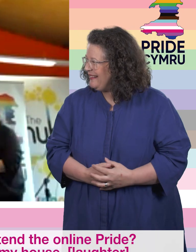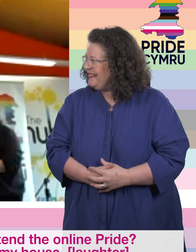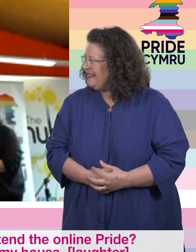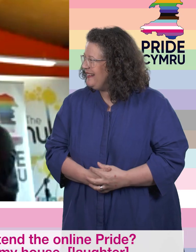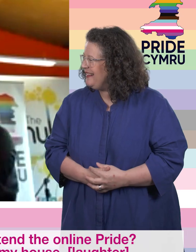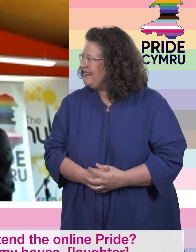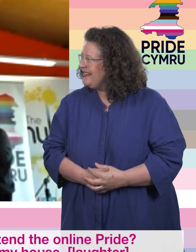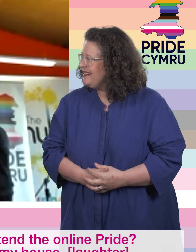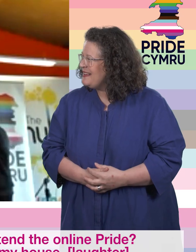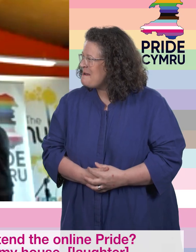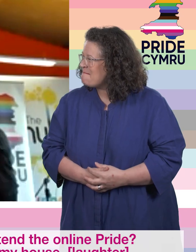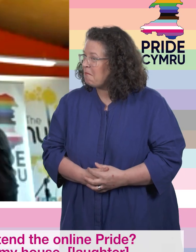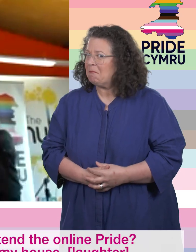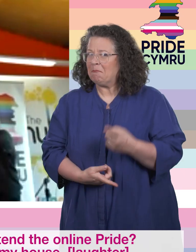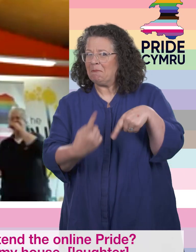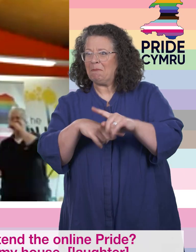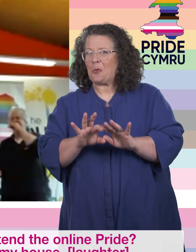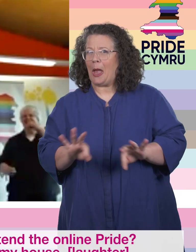was my house.